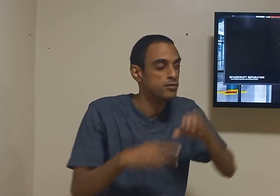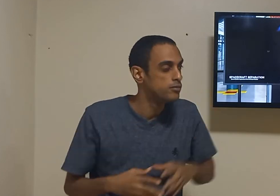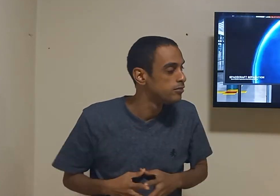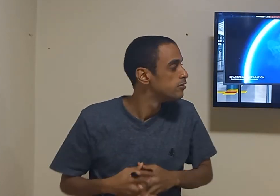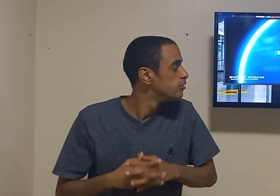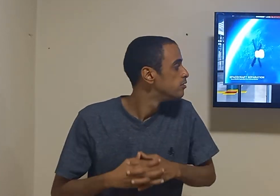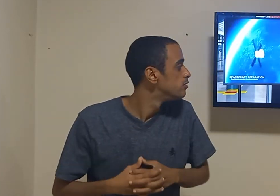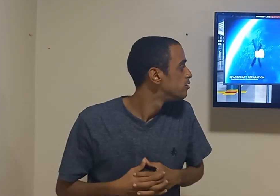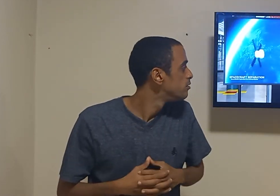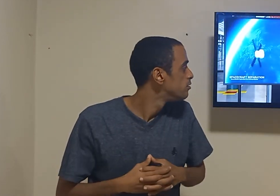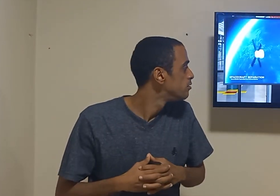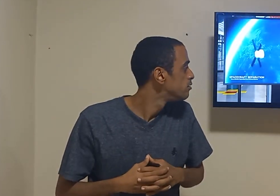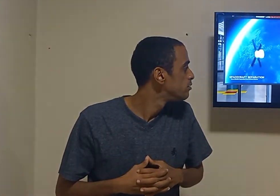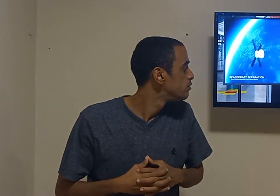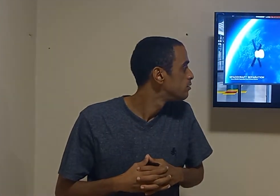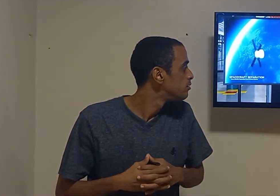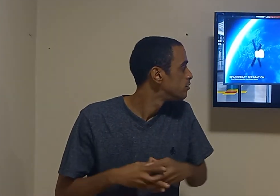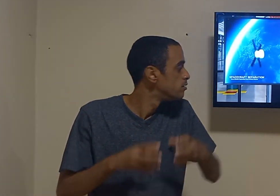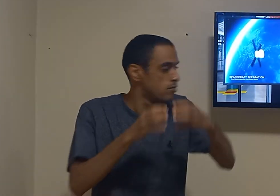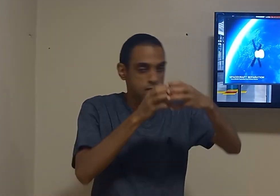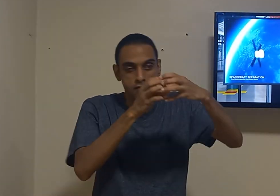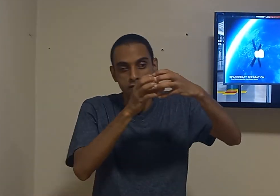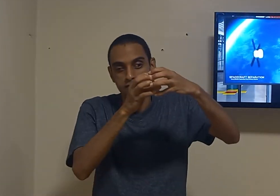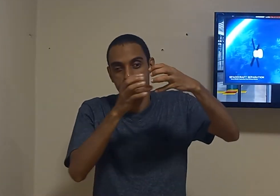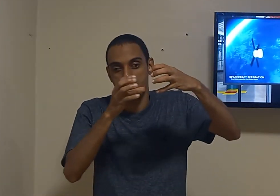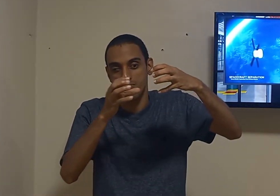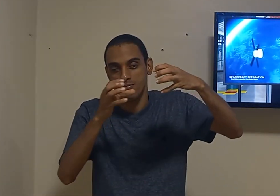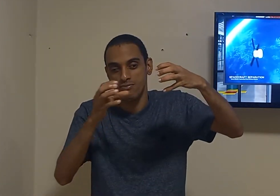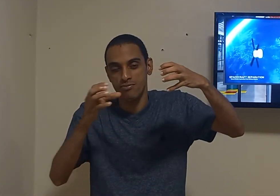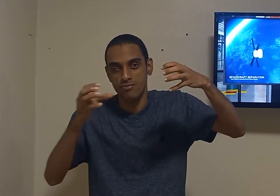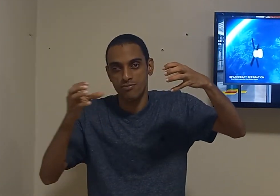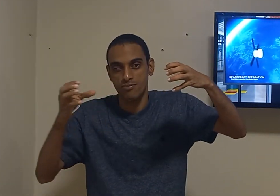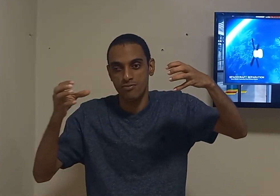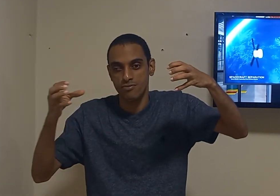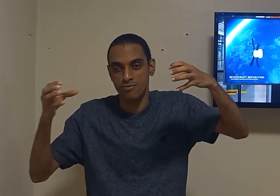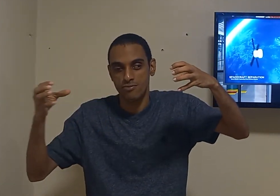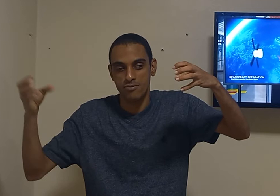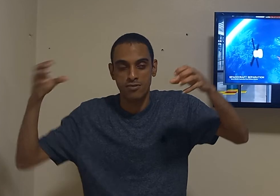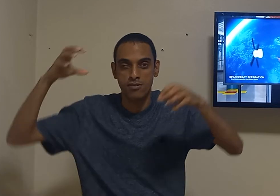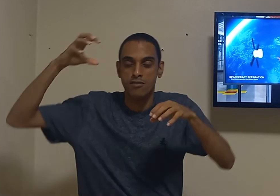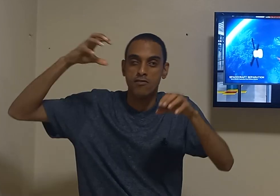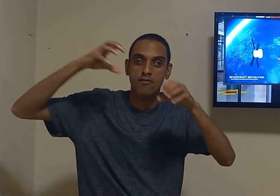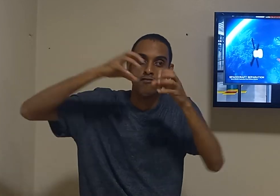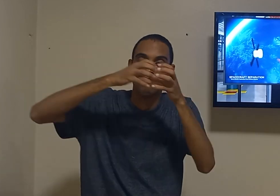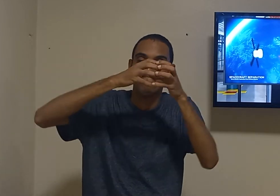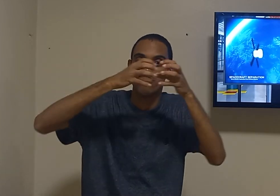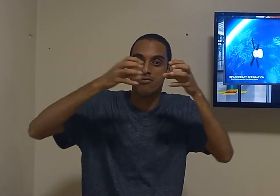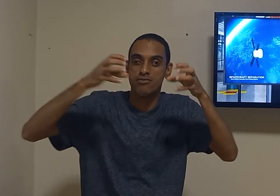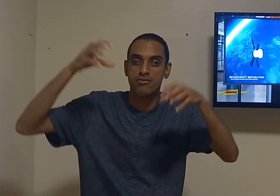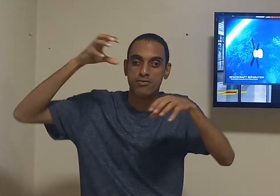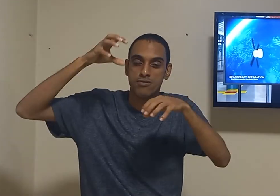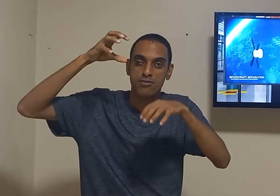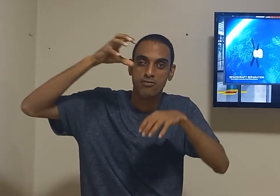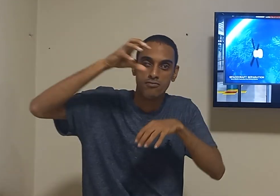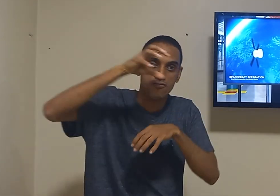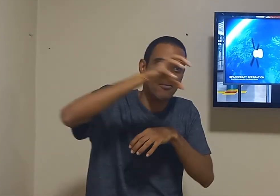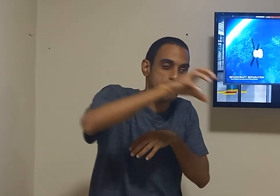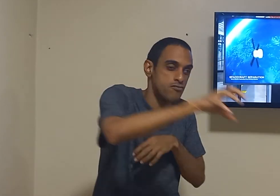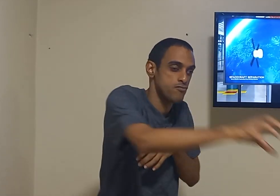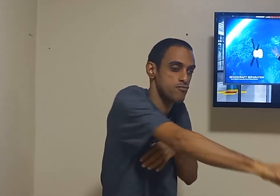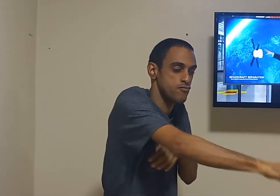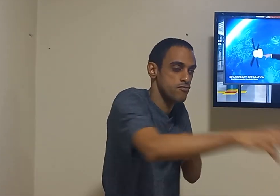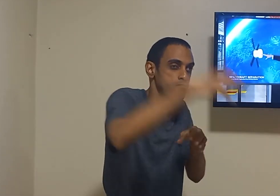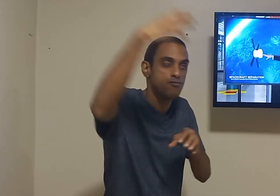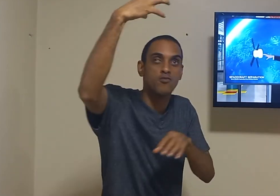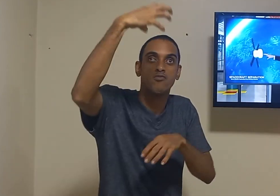necessary before it's time to re-enter the atmosphere. Now, before that can happen, we'll have a spacecraft separation event. The service module, its